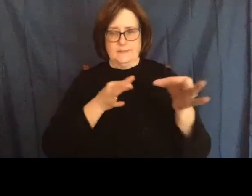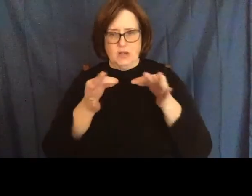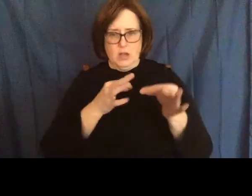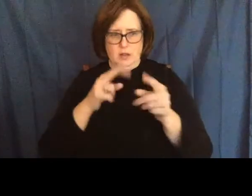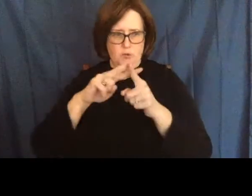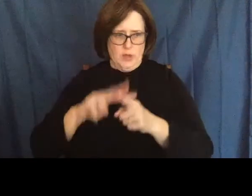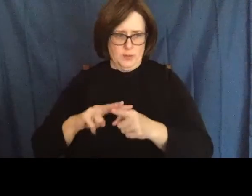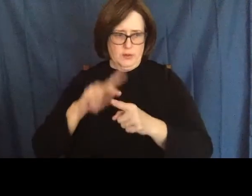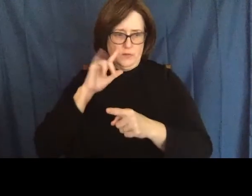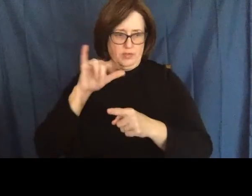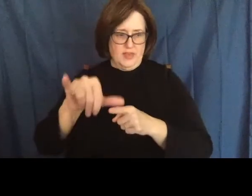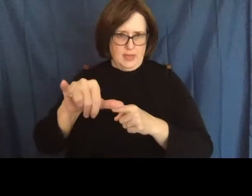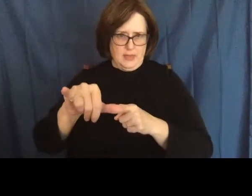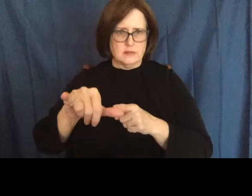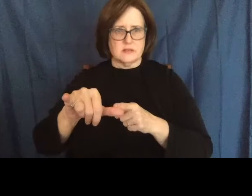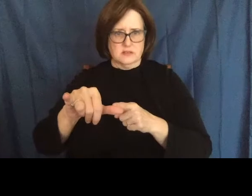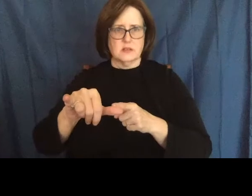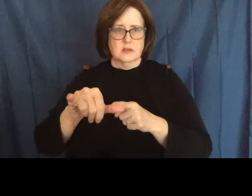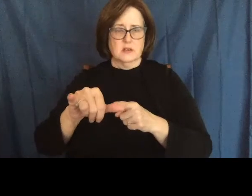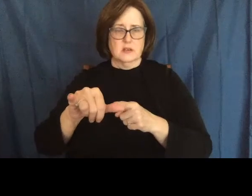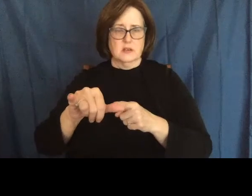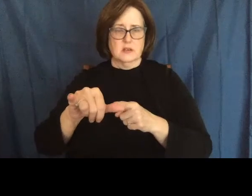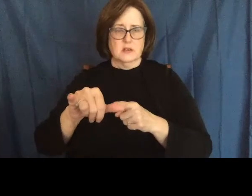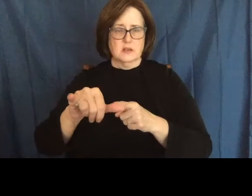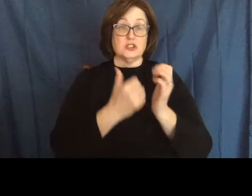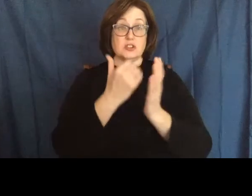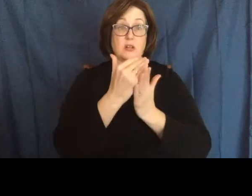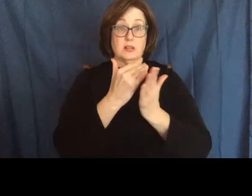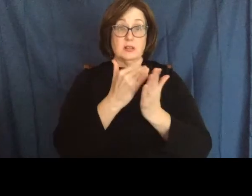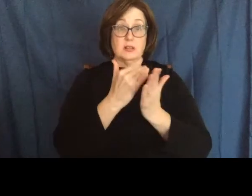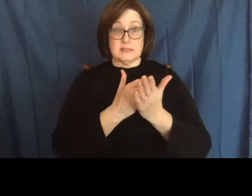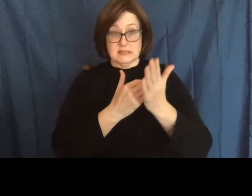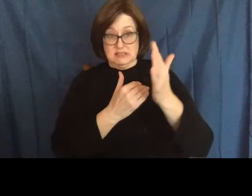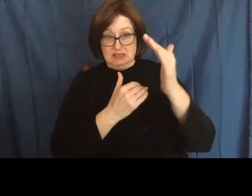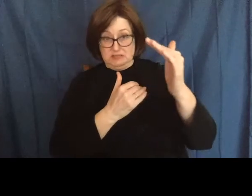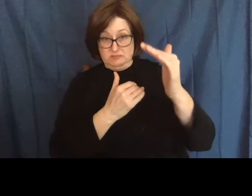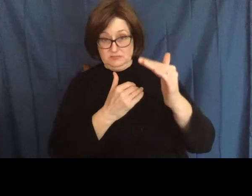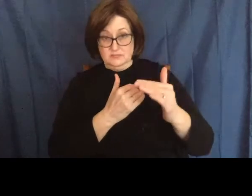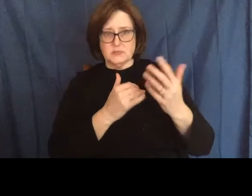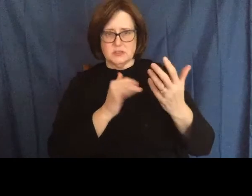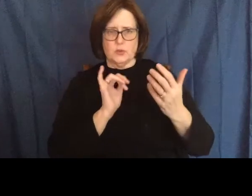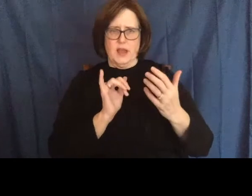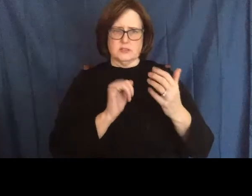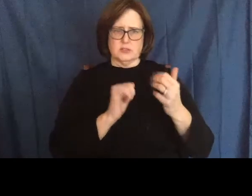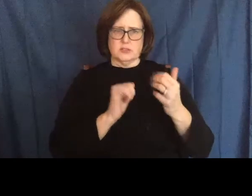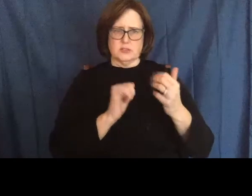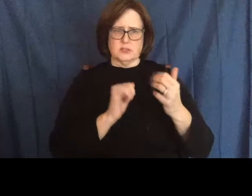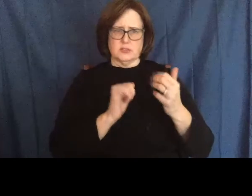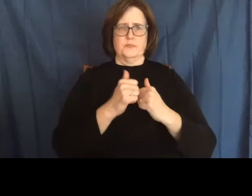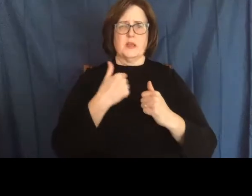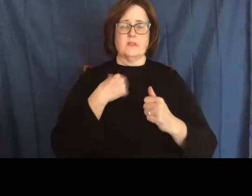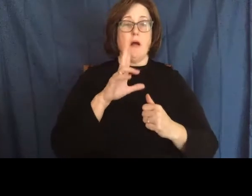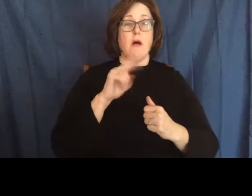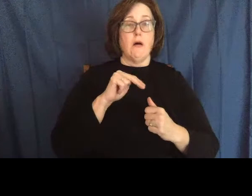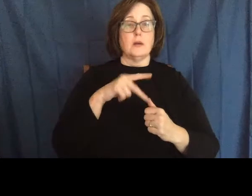be introducing. And then each lesson follows this type of flow. There is an unplugged activity where students walk